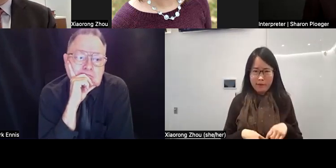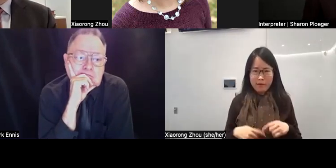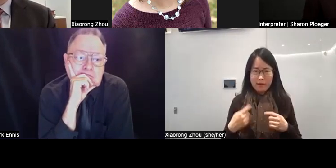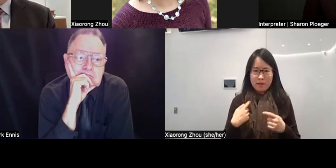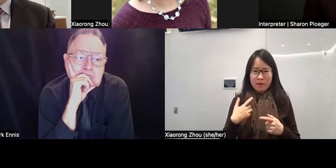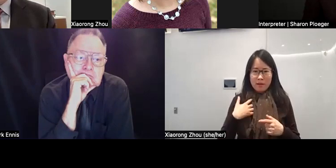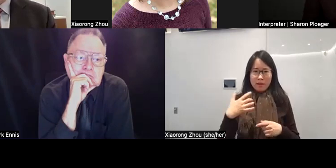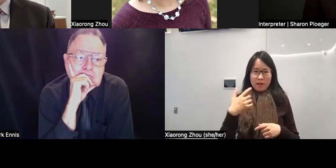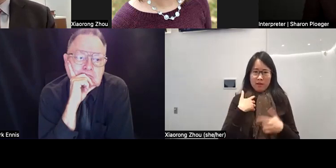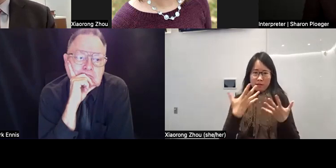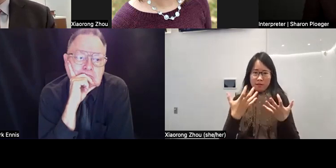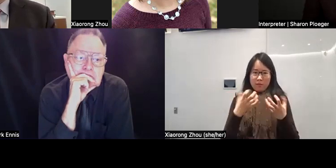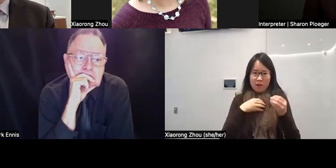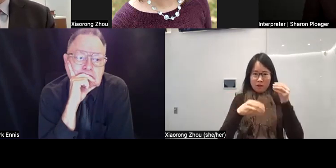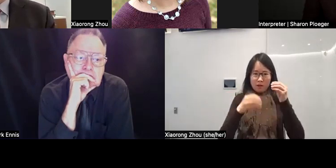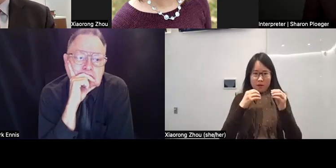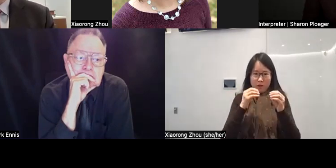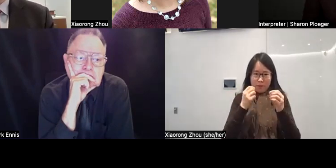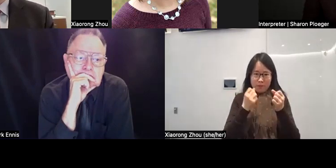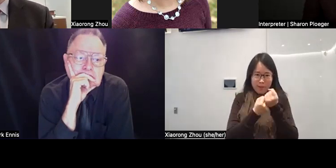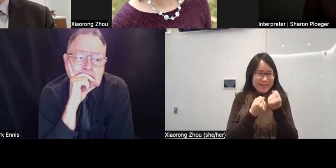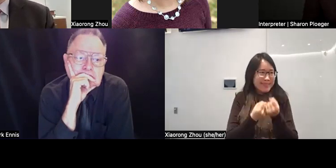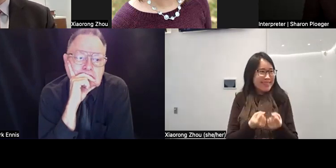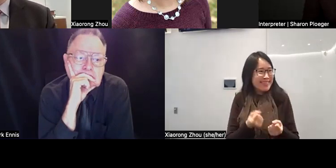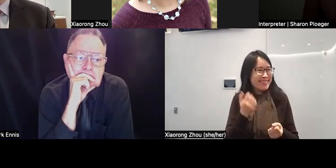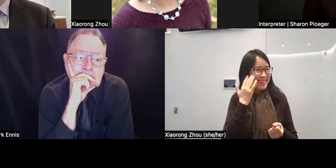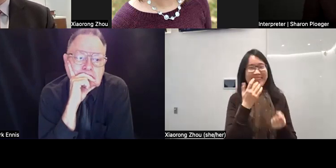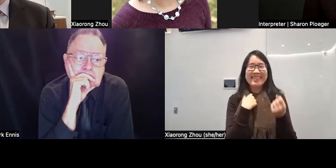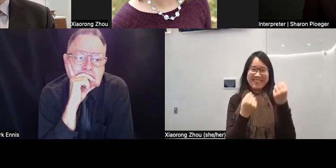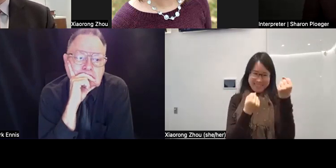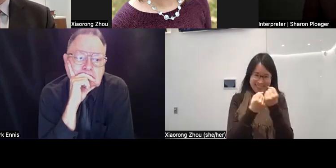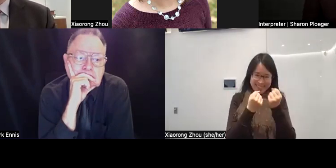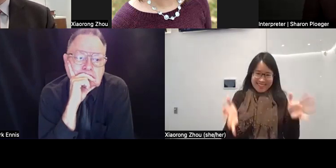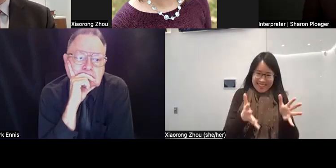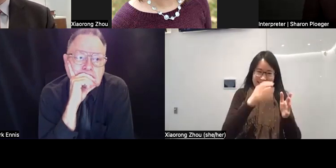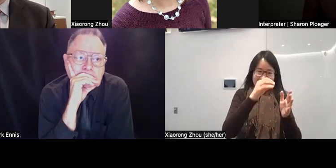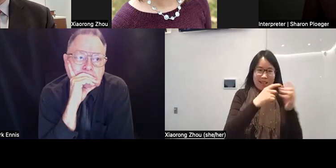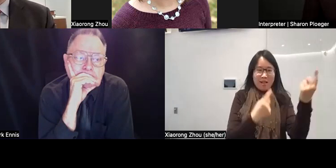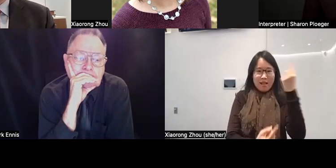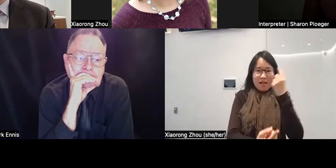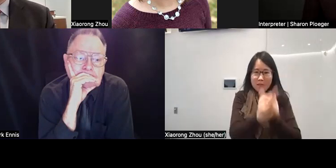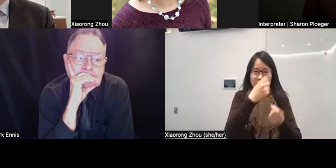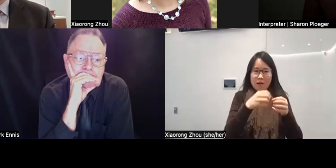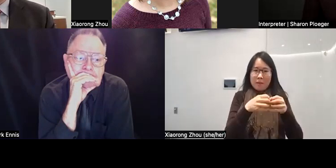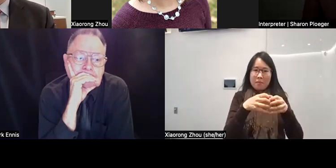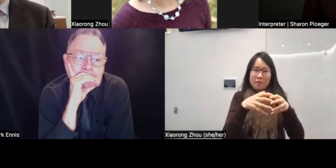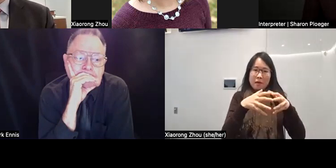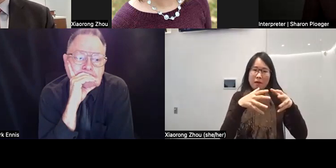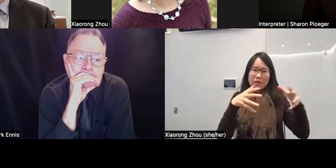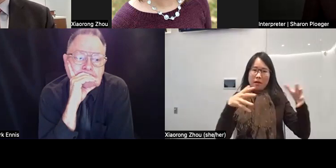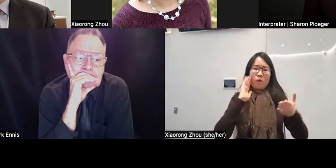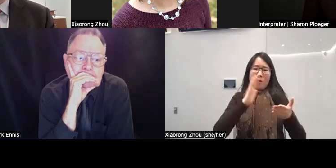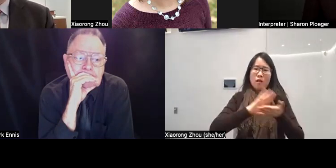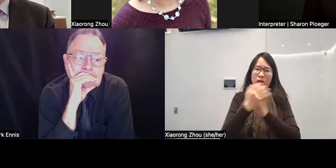Obviously, I'm a team of one. I can't do it alone. So by having more